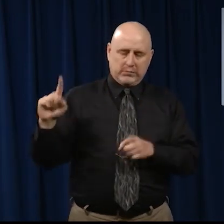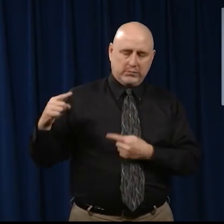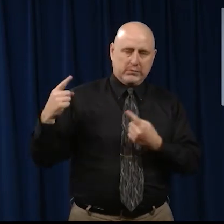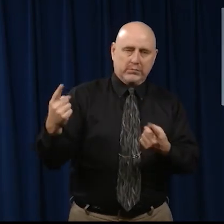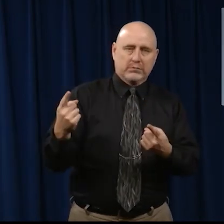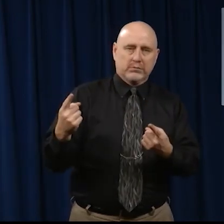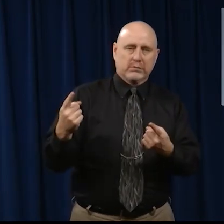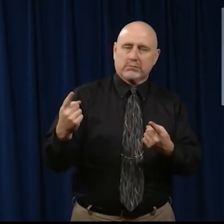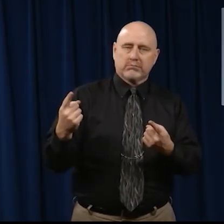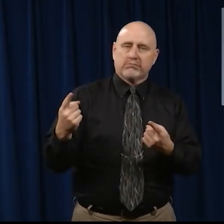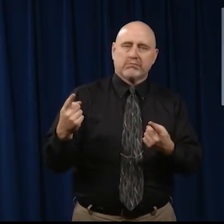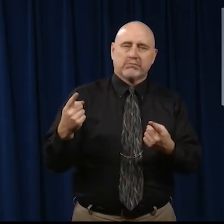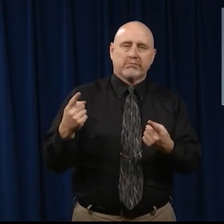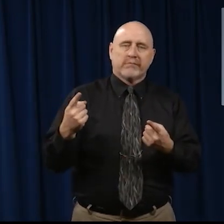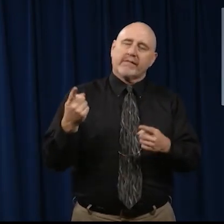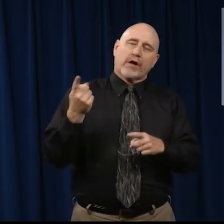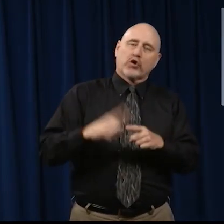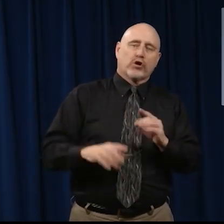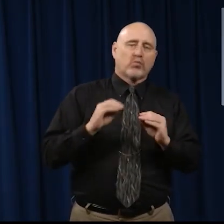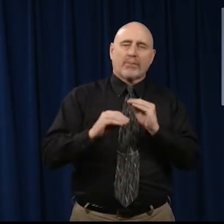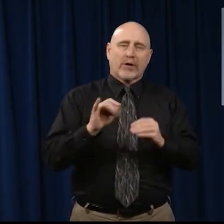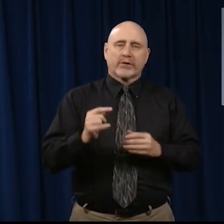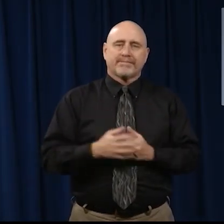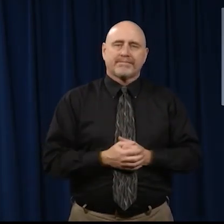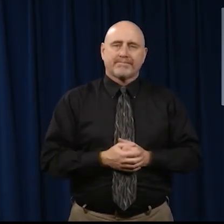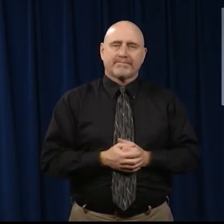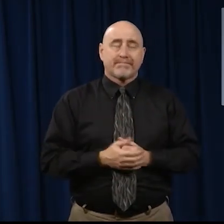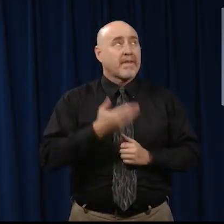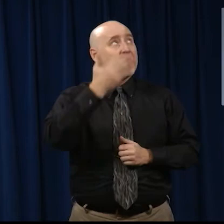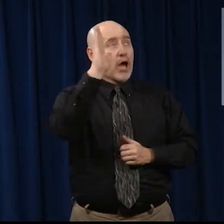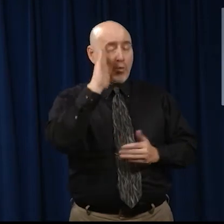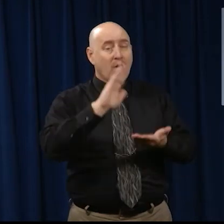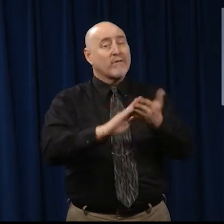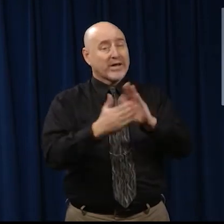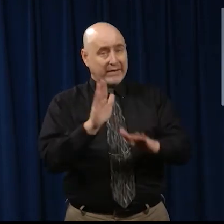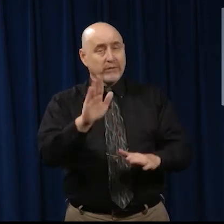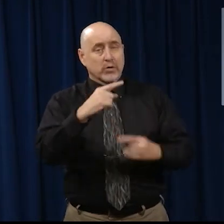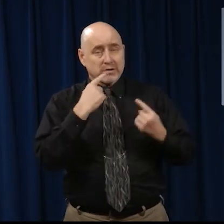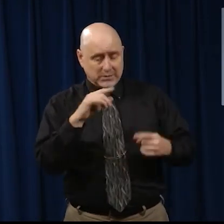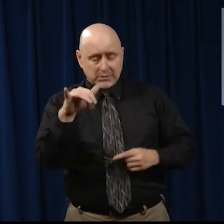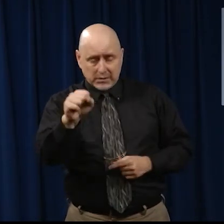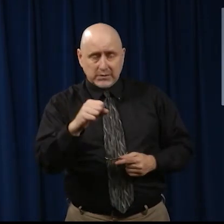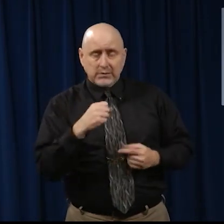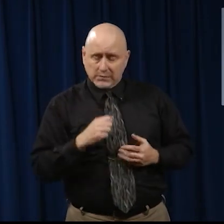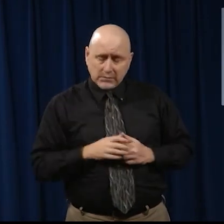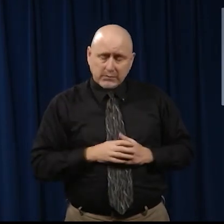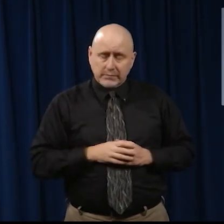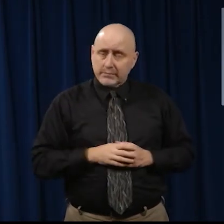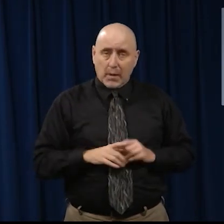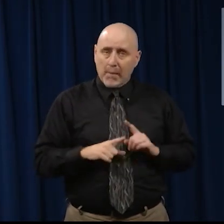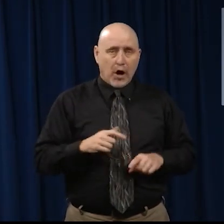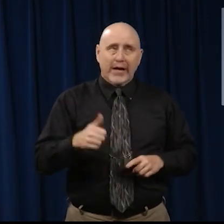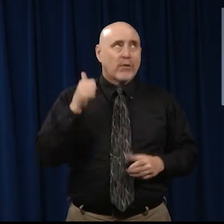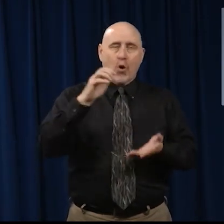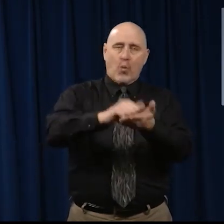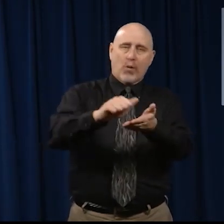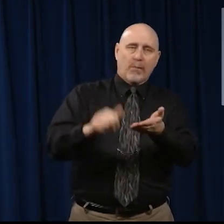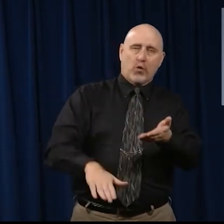badly that they haven't even been able to repair it. You see, God will forgive a person of a sin, but He won't